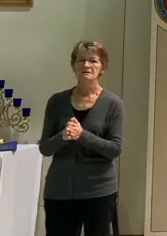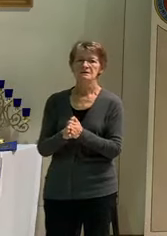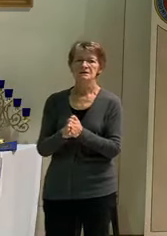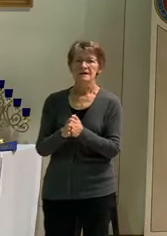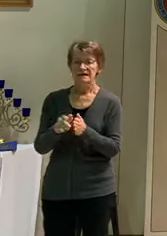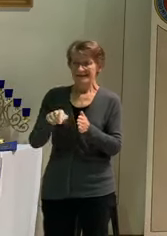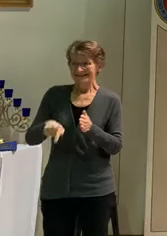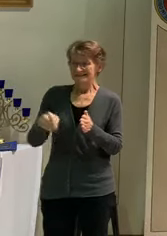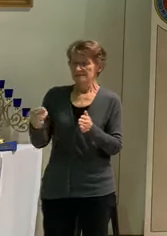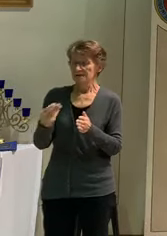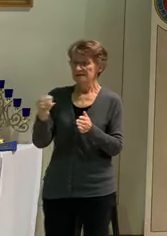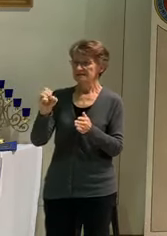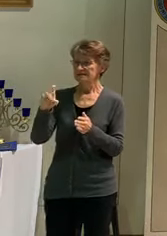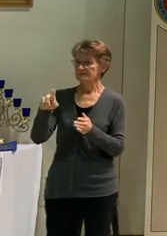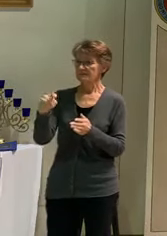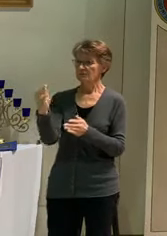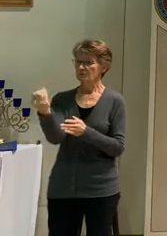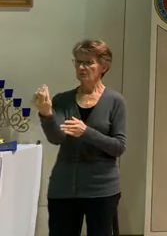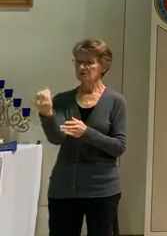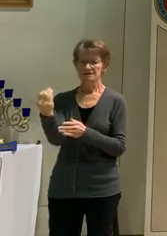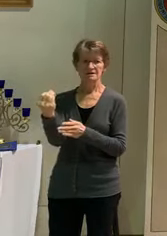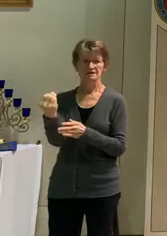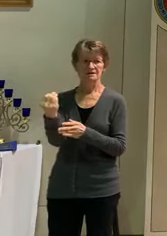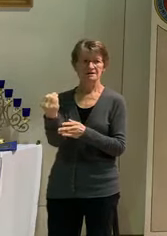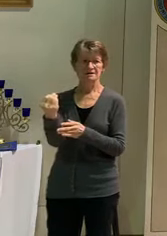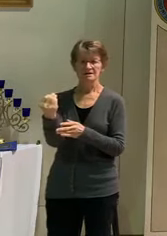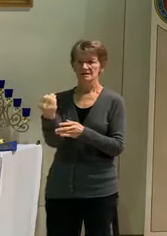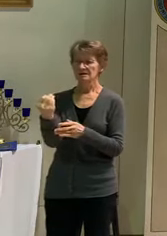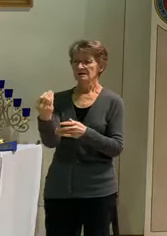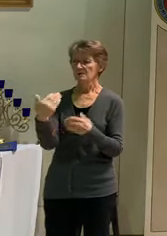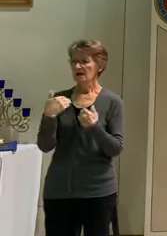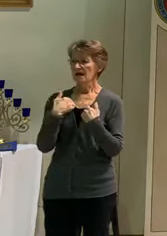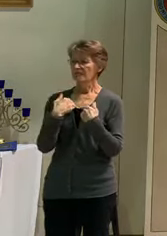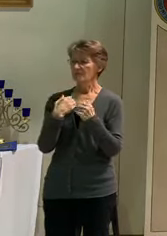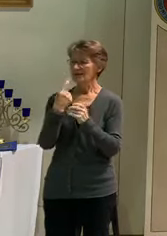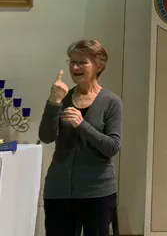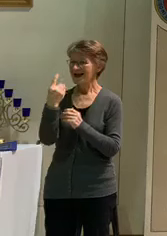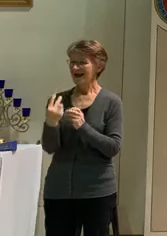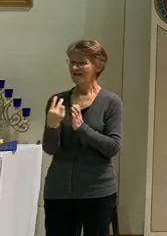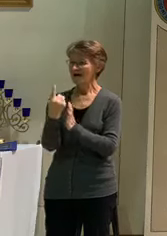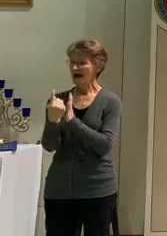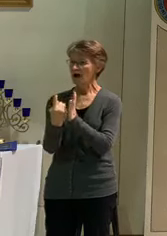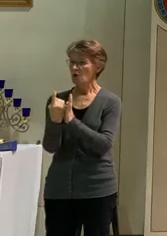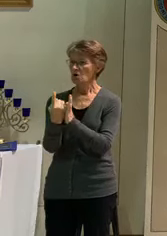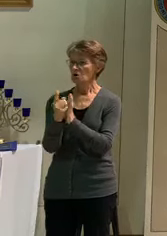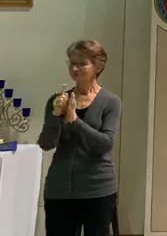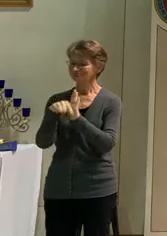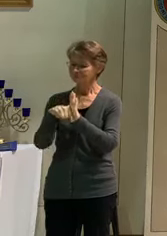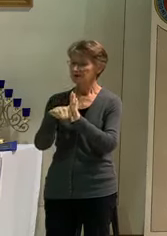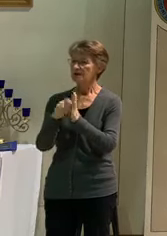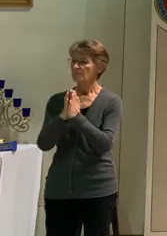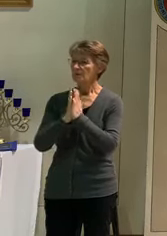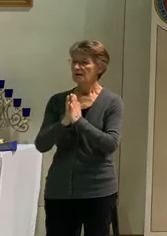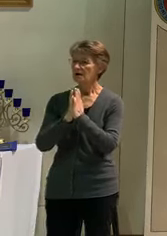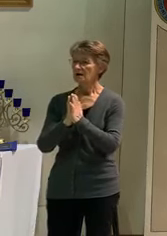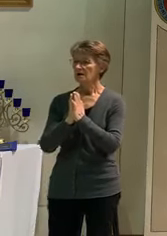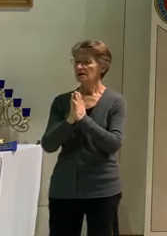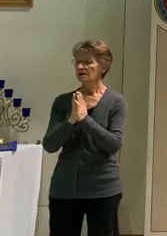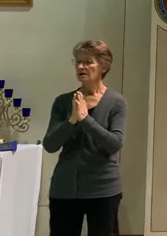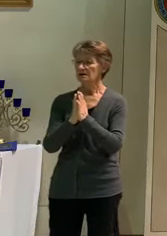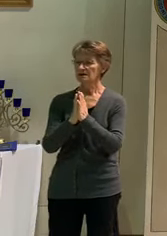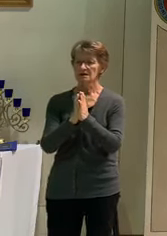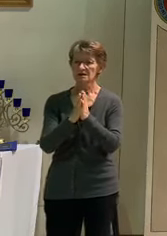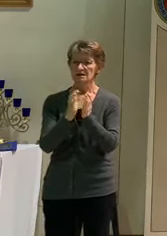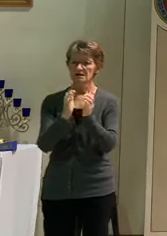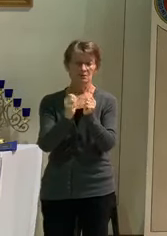This Monday, September 14th, there will be a half hour of prayer with exposition from 6:30